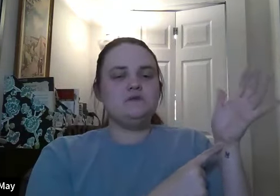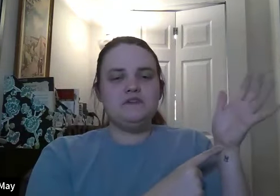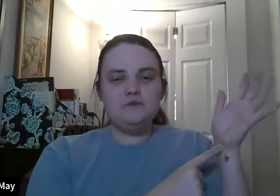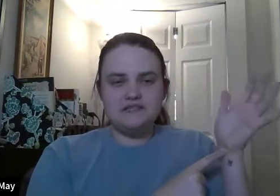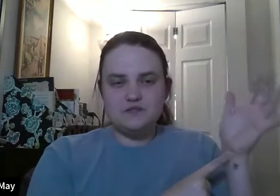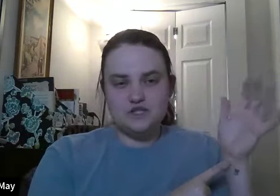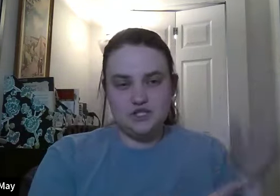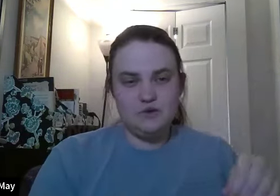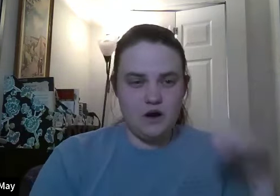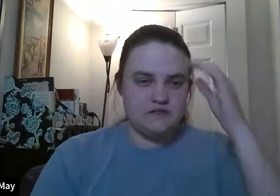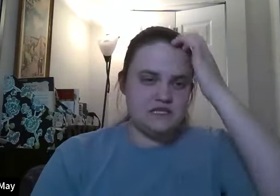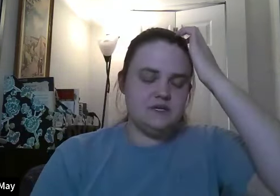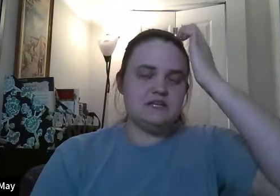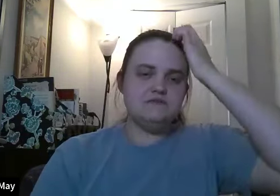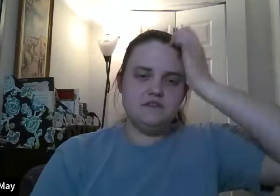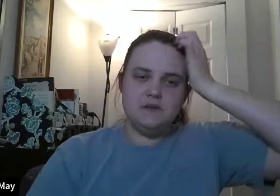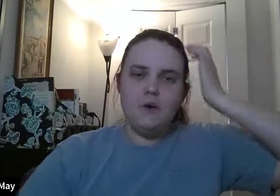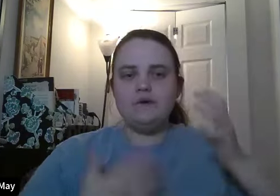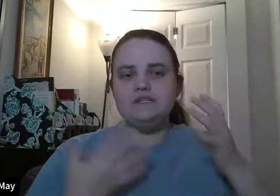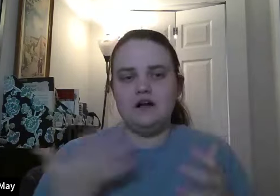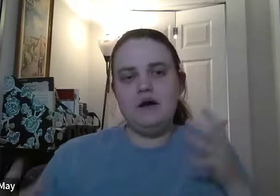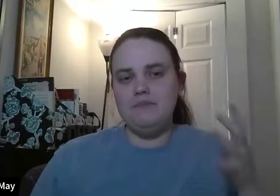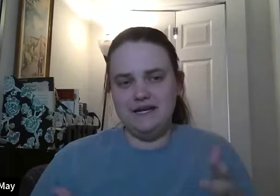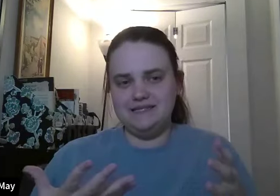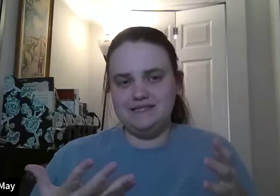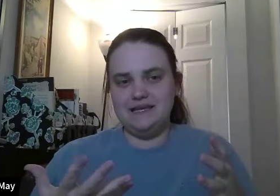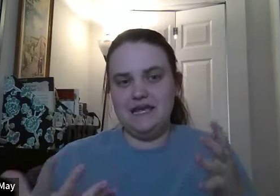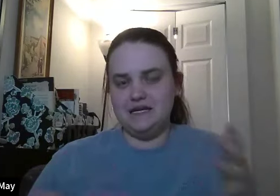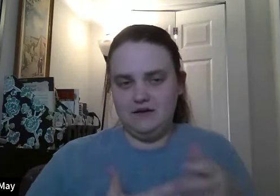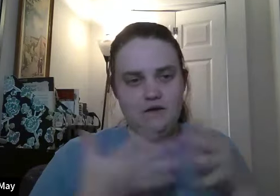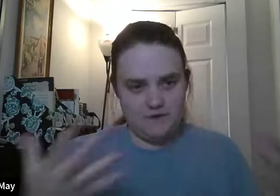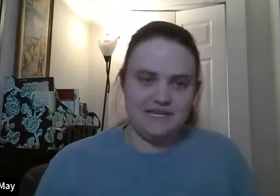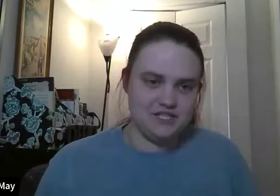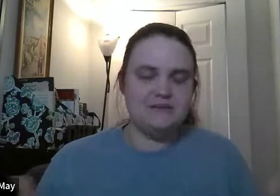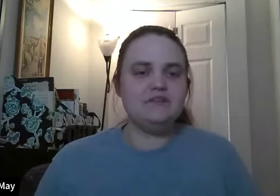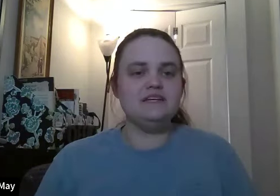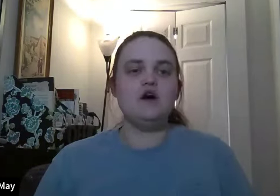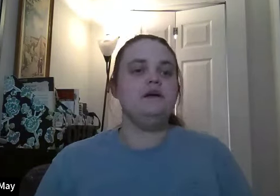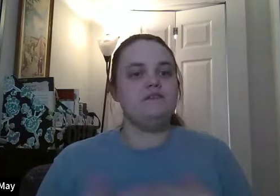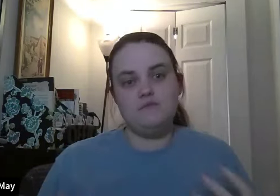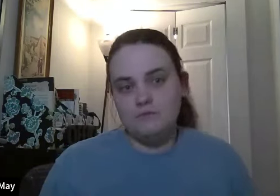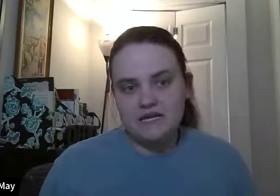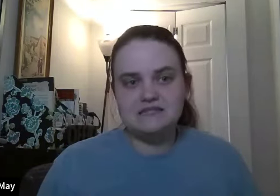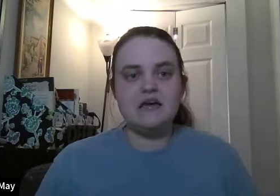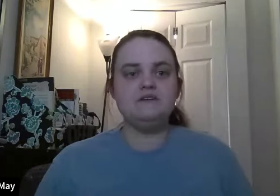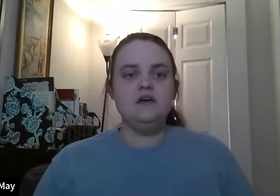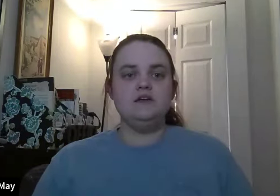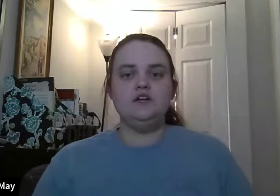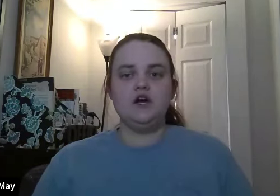I think the reason this one's used more often is because if you think about when we talk about minutes in a conversation, typically it's, oh, we have 5 more minutes left. It